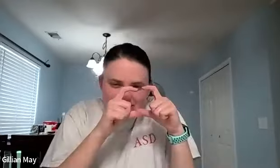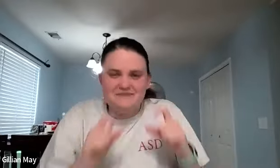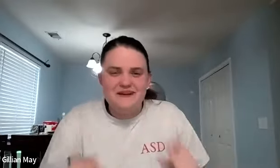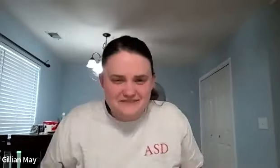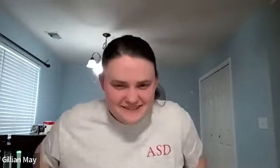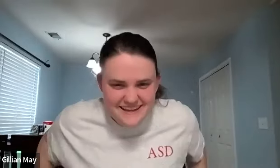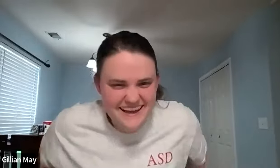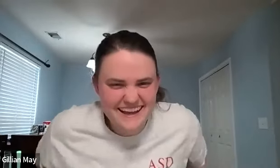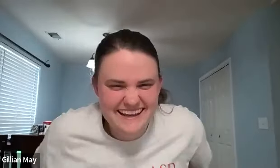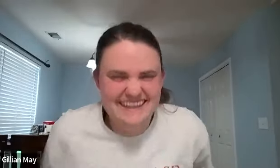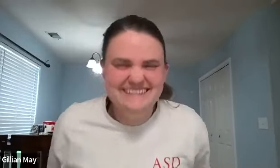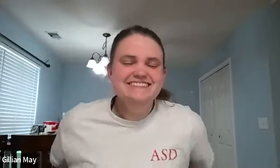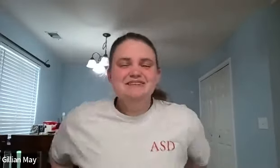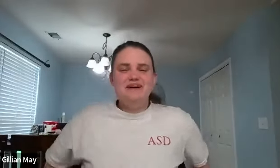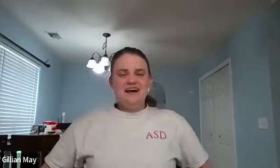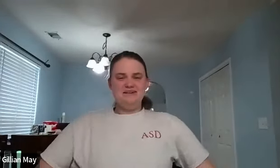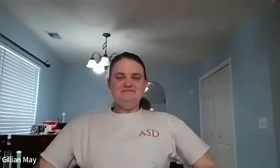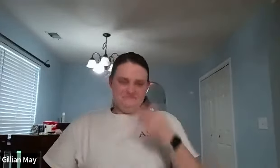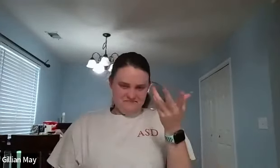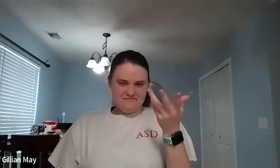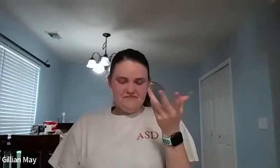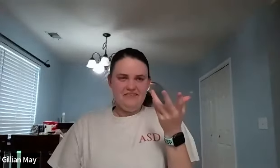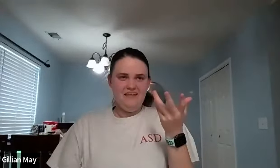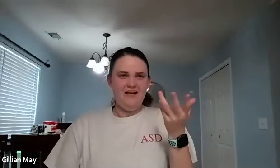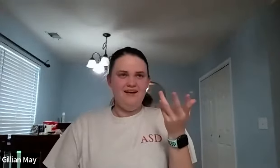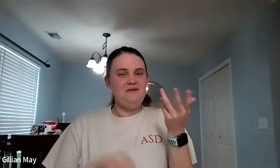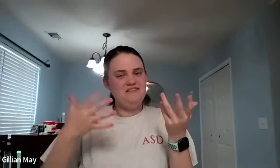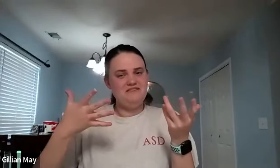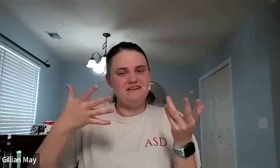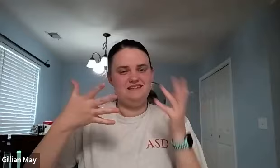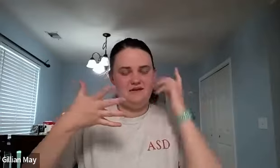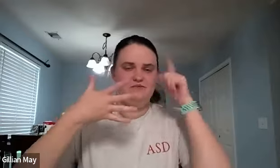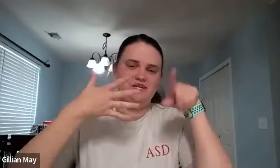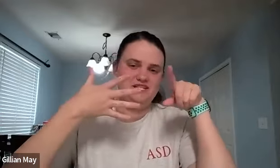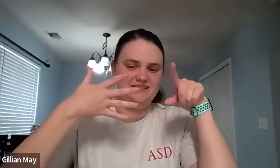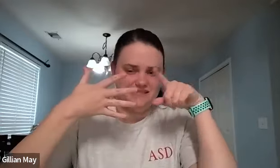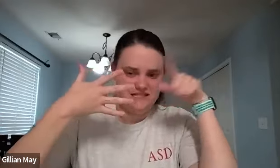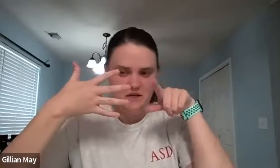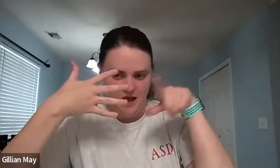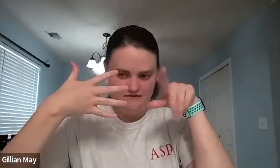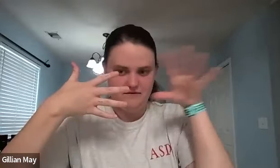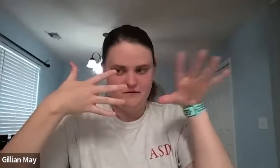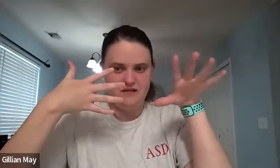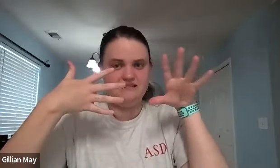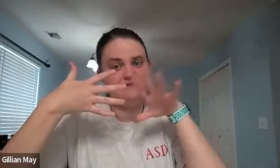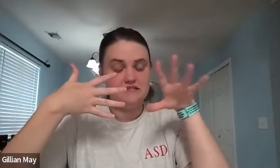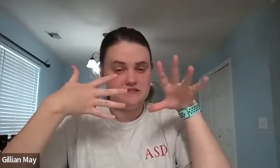in my defense. But one of the things I will mention, since we have a few minutes, and this